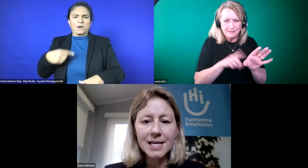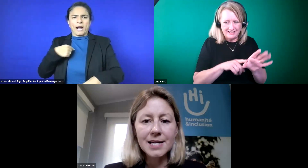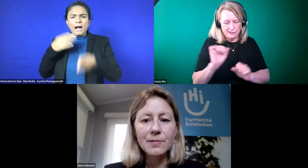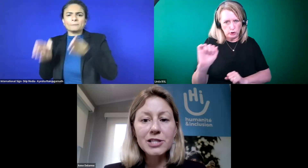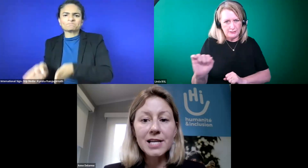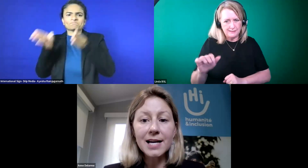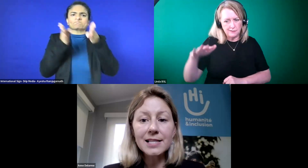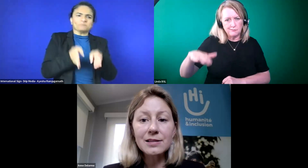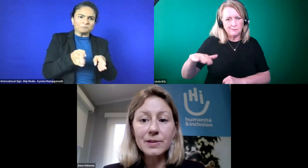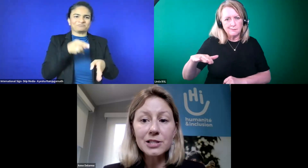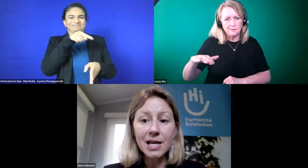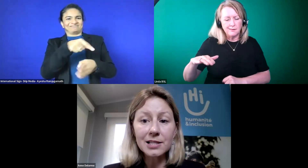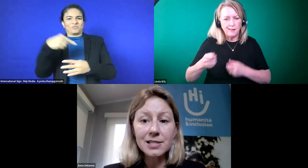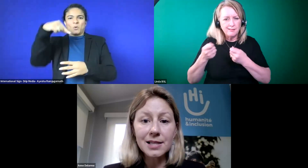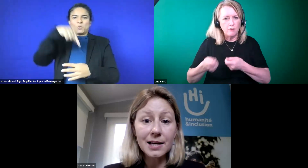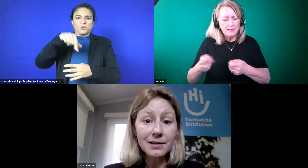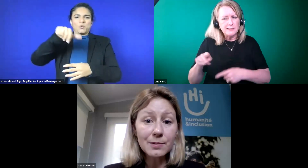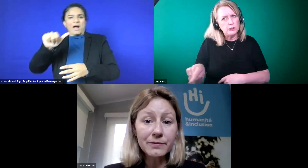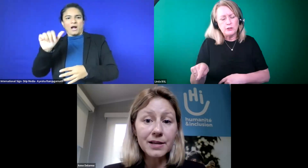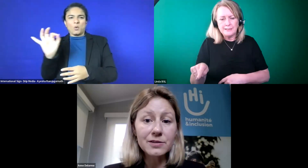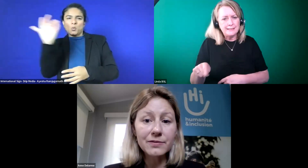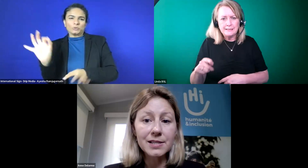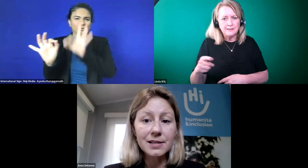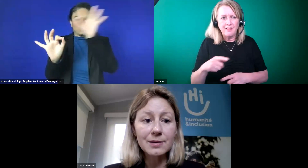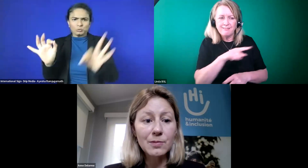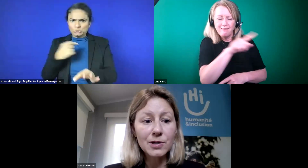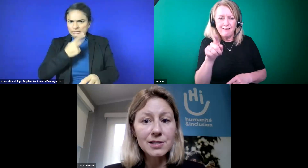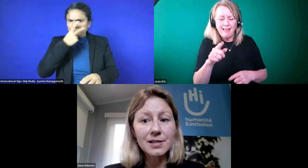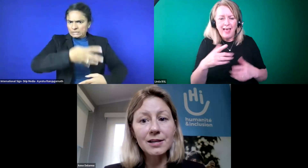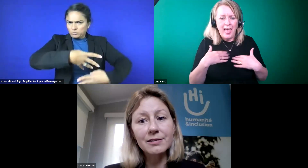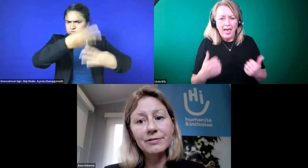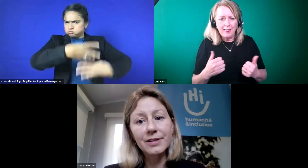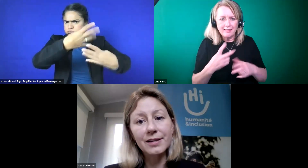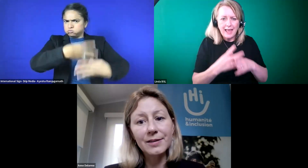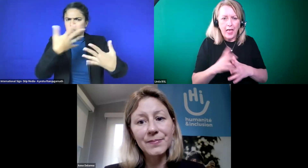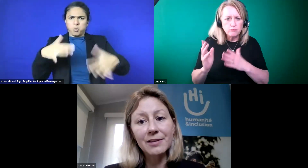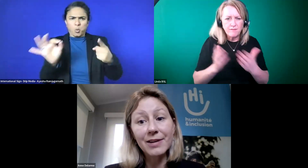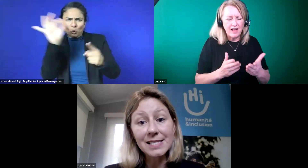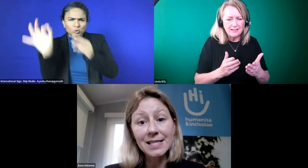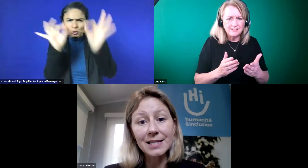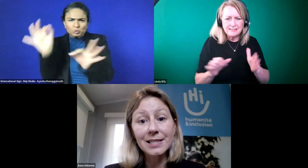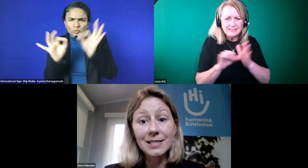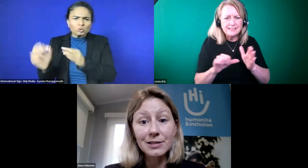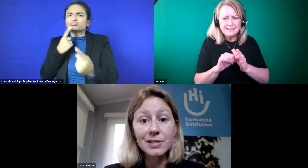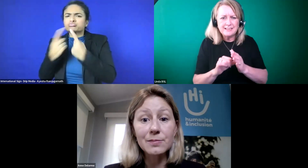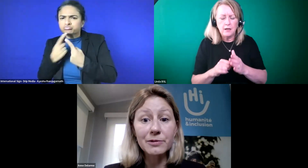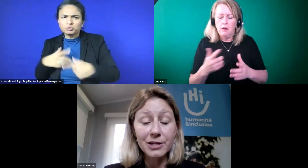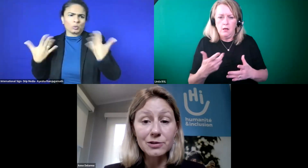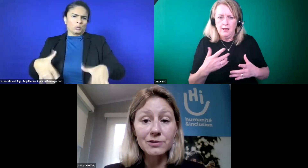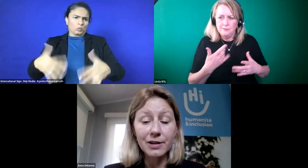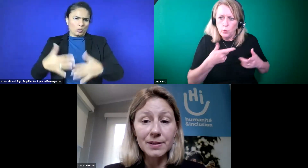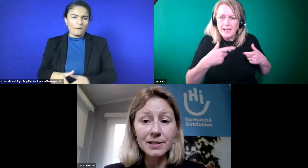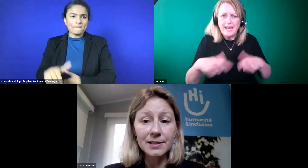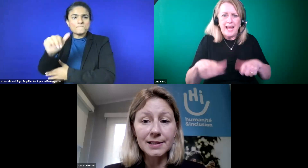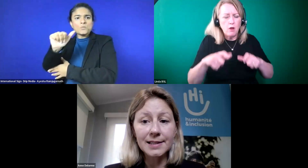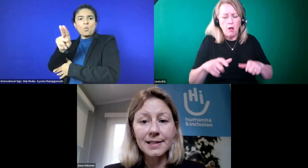therapist, where she highlights the real challenges that healthcare providers face and the importance of investing in continuous